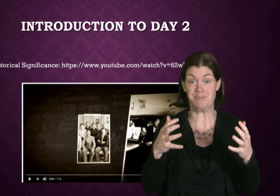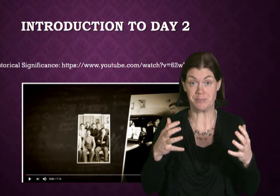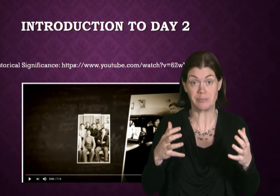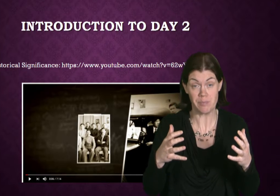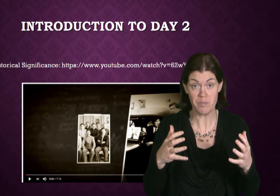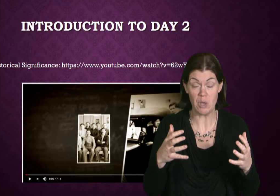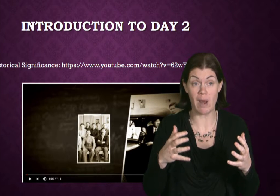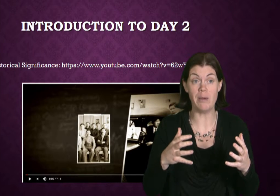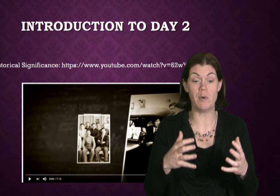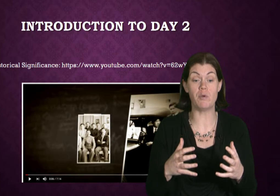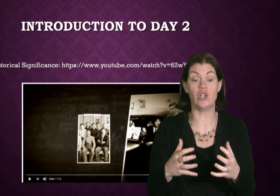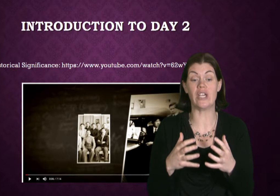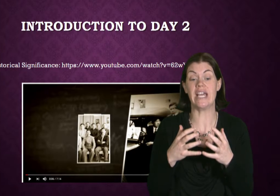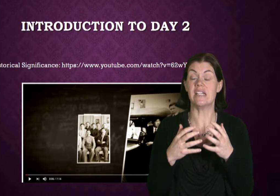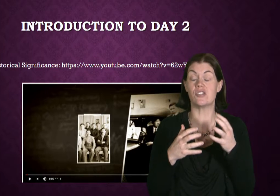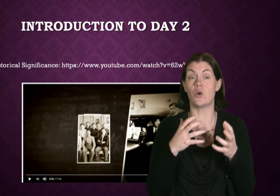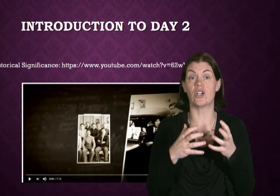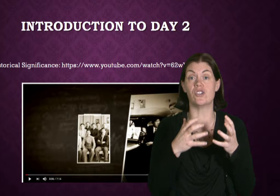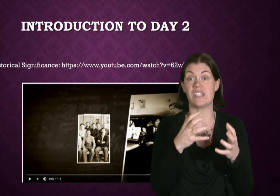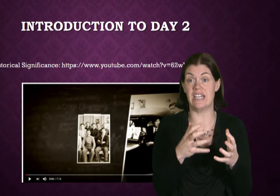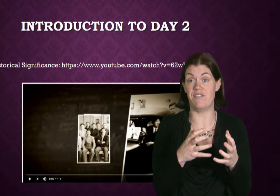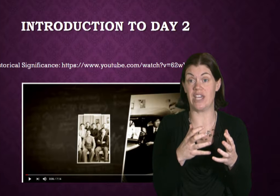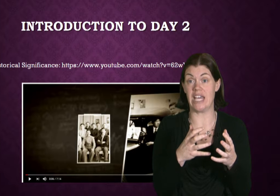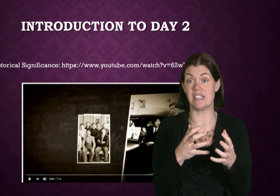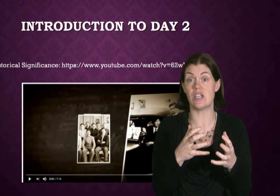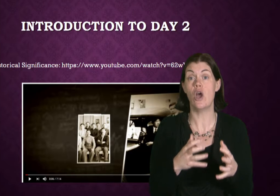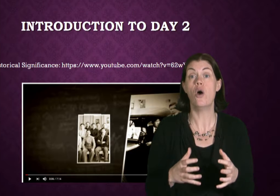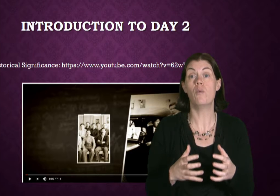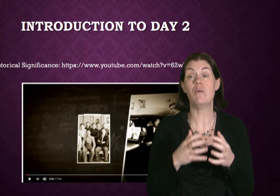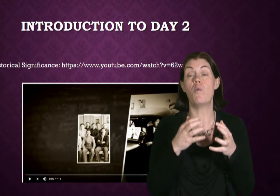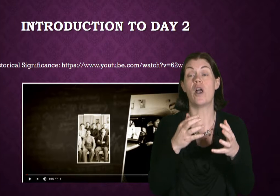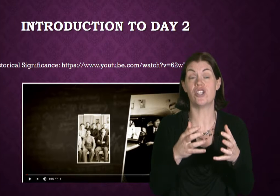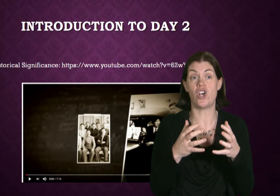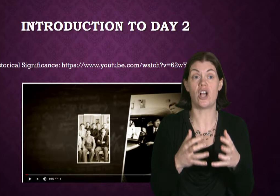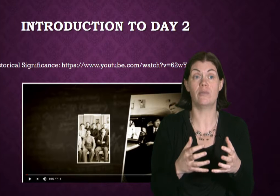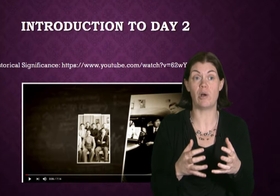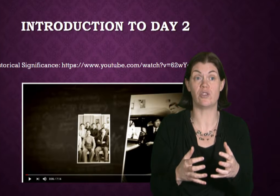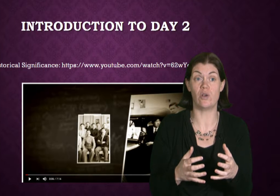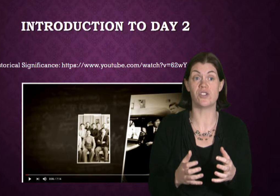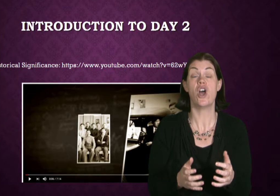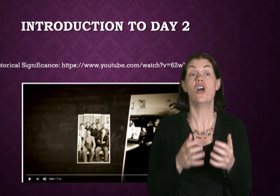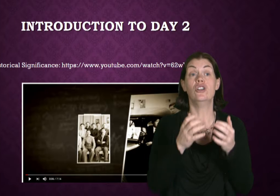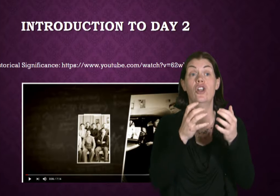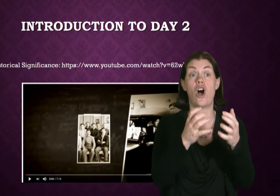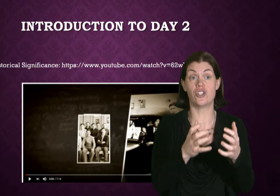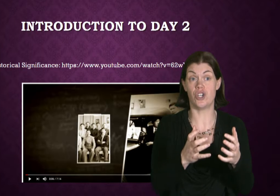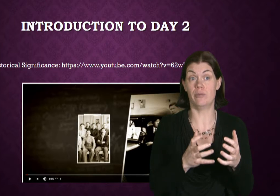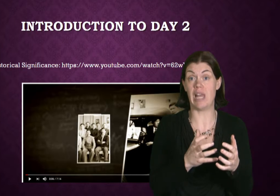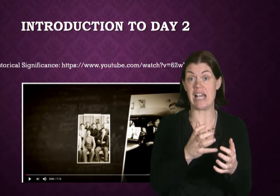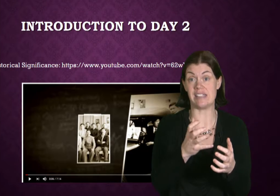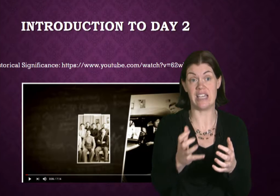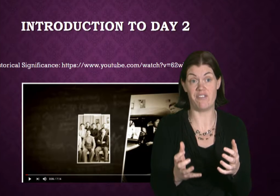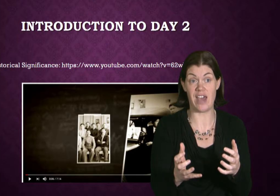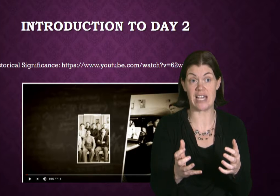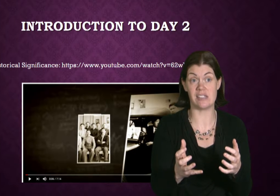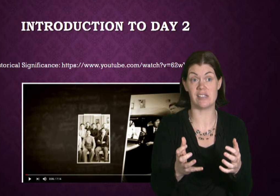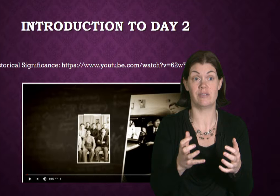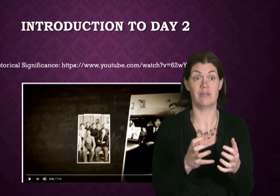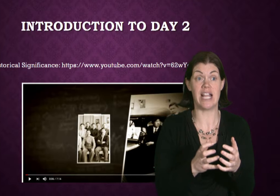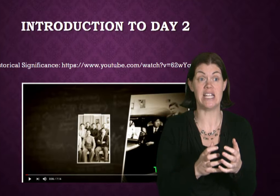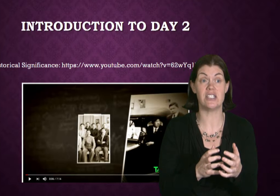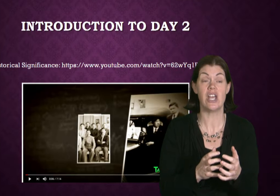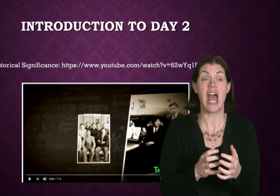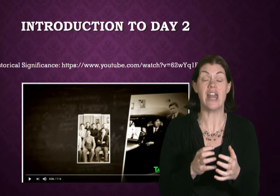historians, right? When we're looking at historical significance, we want to talk about those long-term lasting